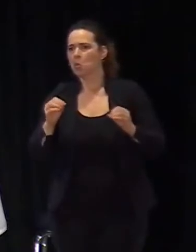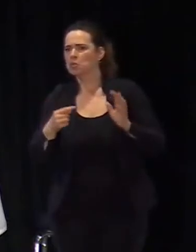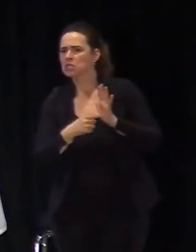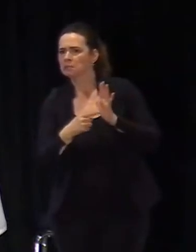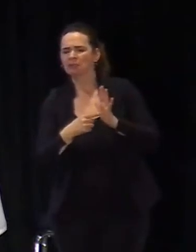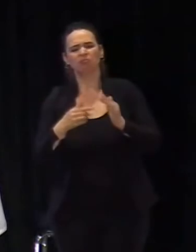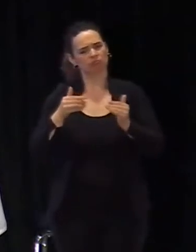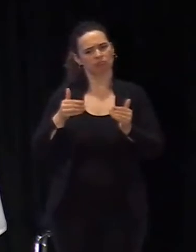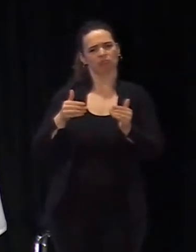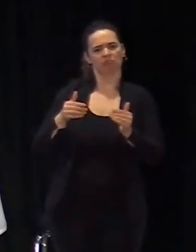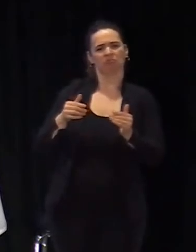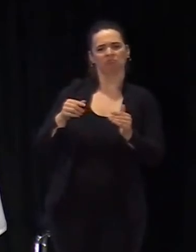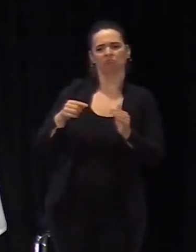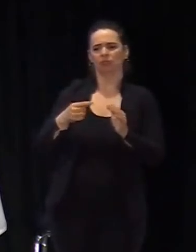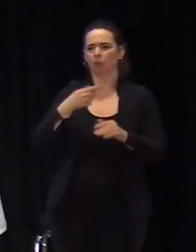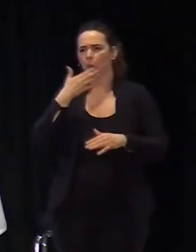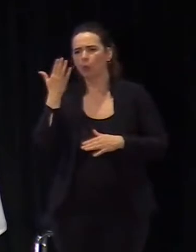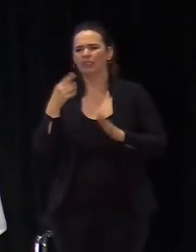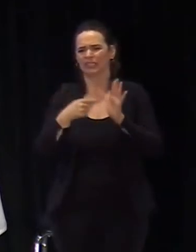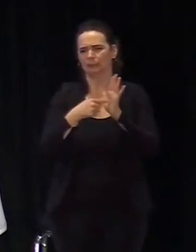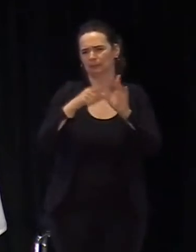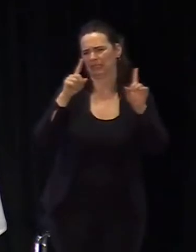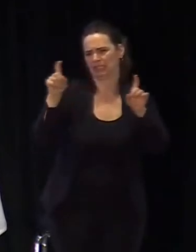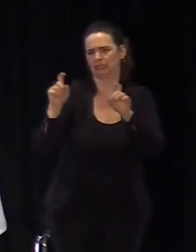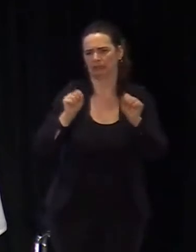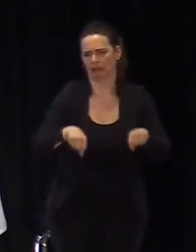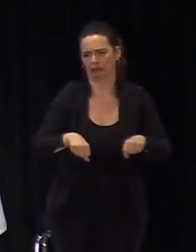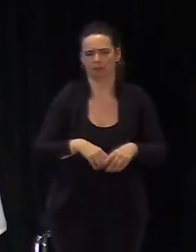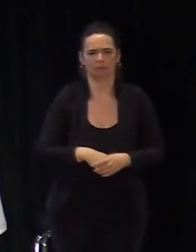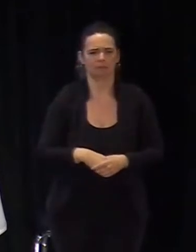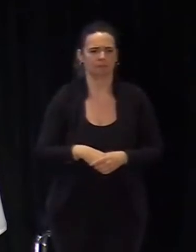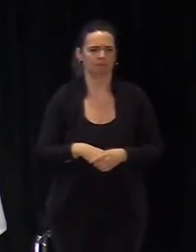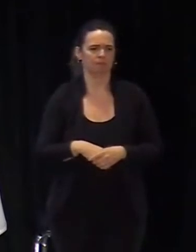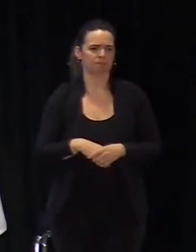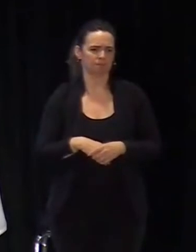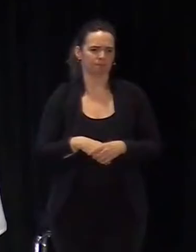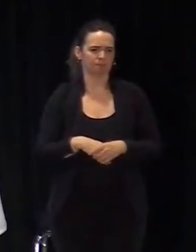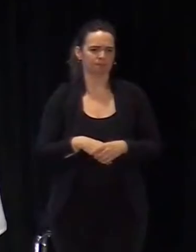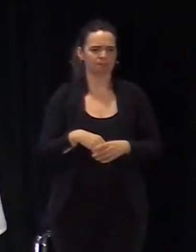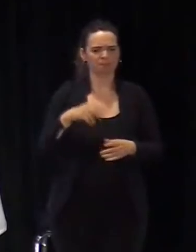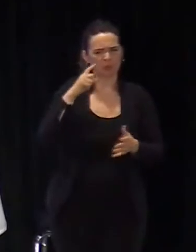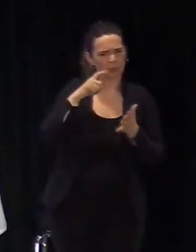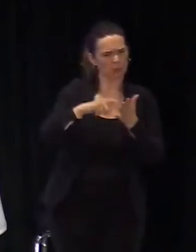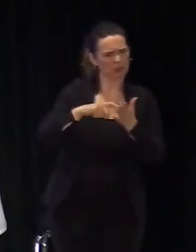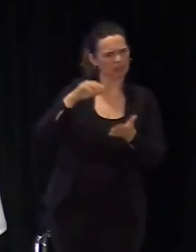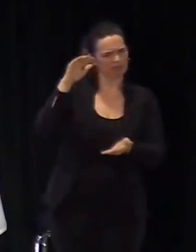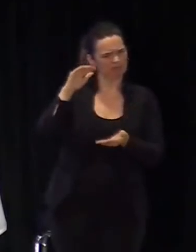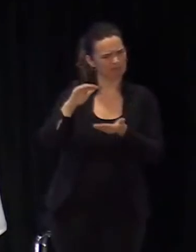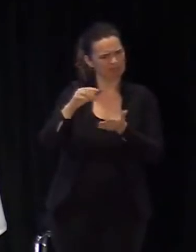people fudge the rules a little bit. So I don't view the drop off in demand as